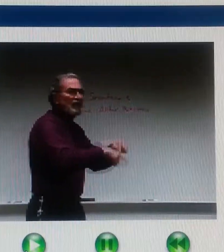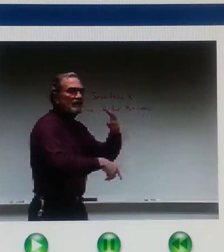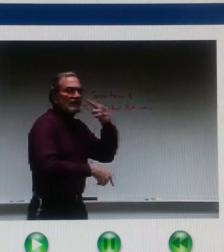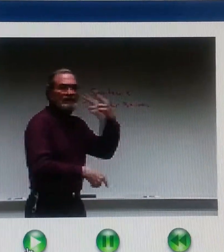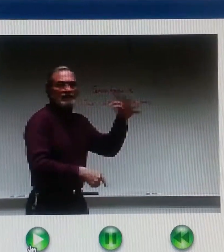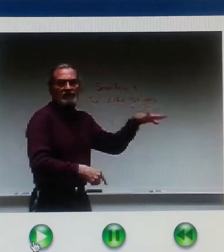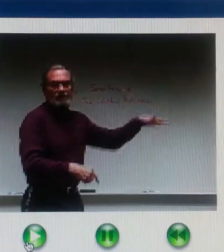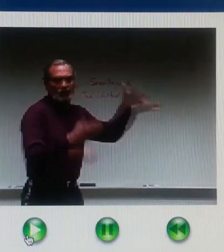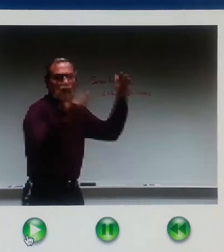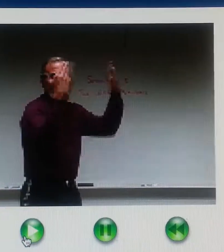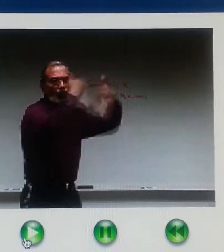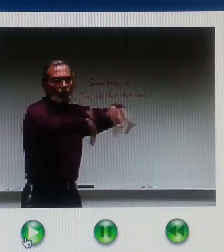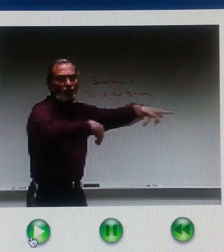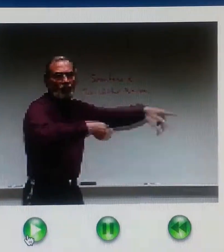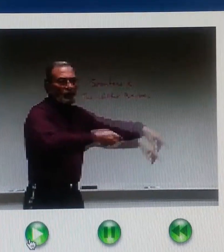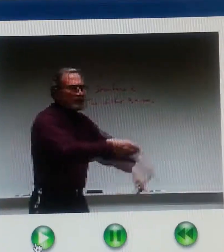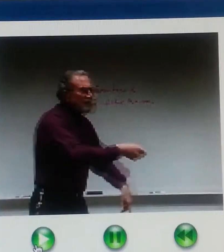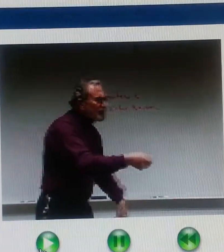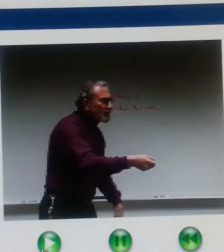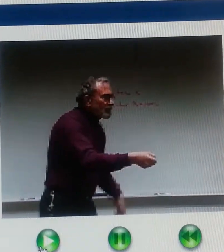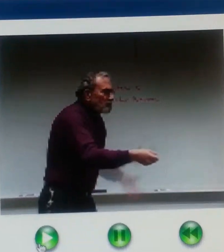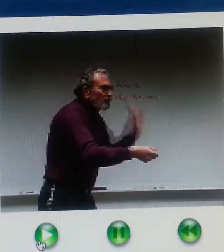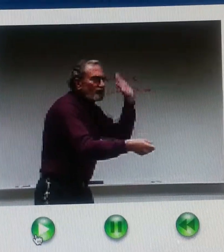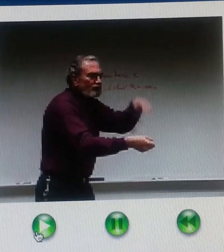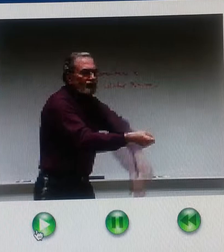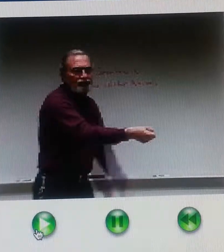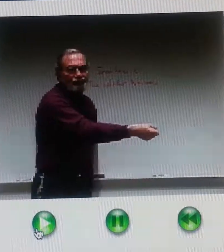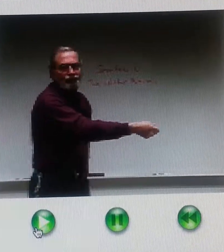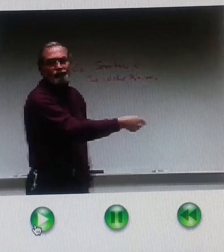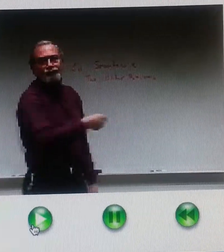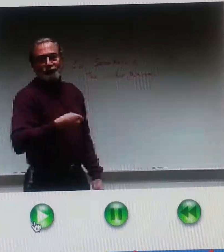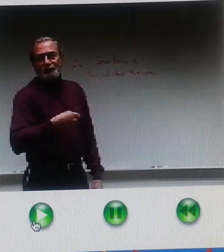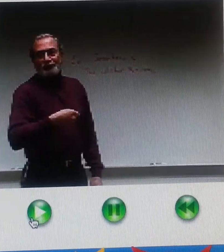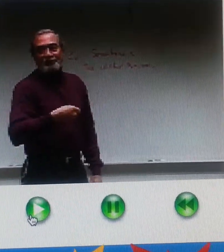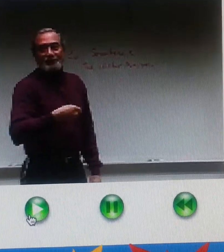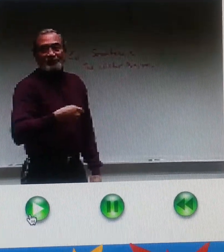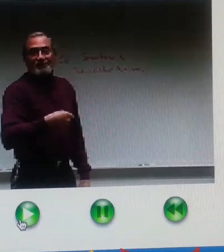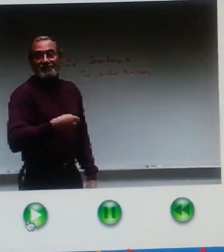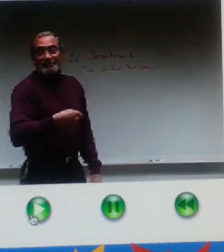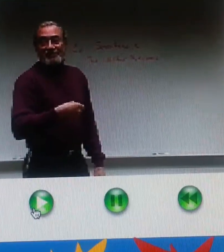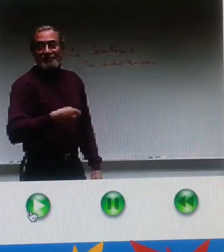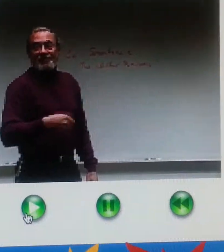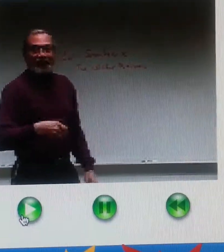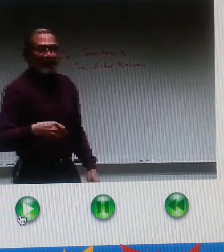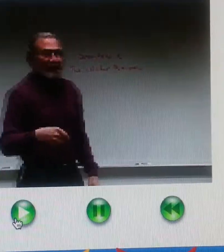And what happened was someone had opened the door and they tried to look inside, but they couldn't see because it was dark.